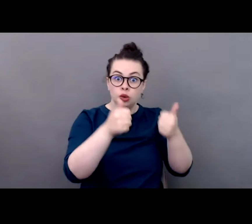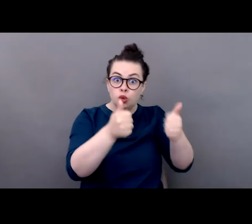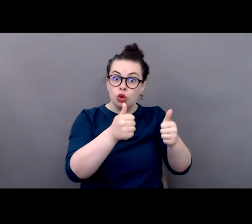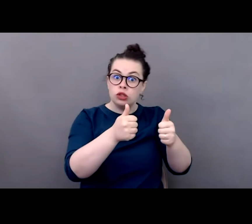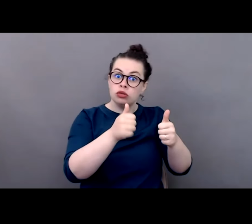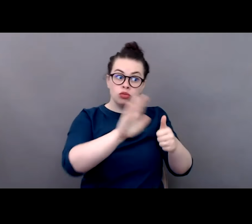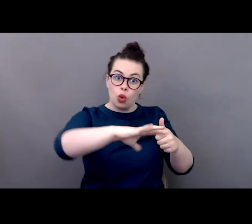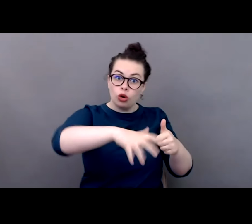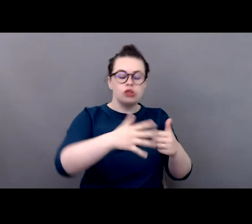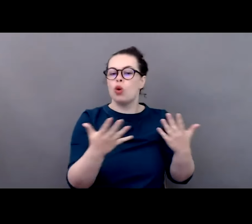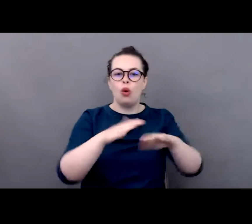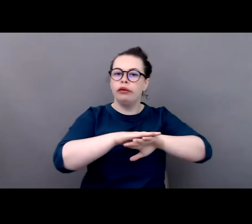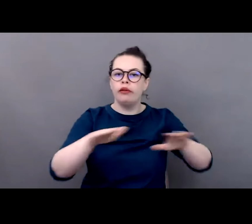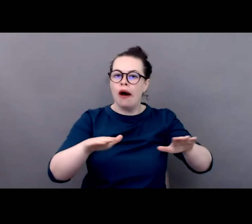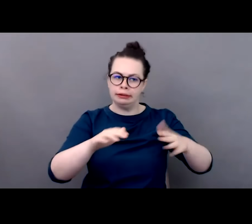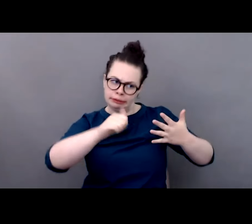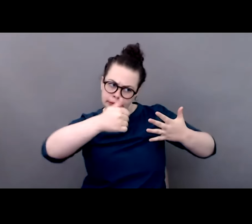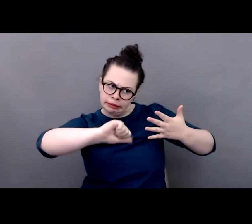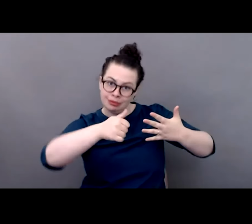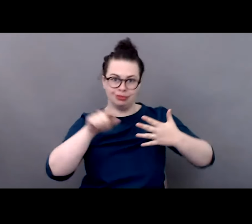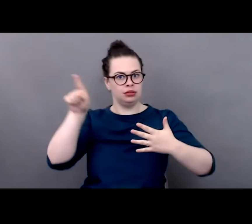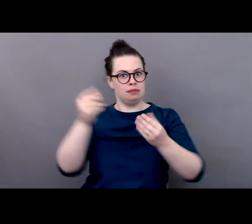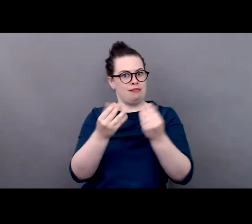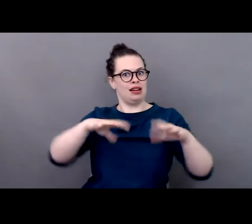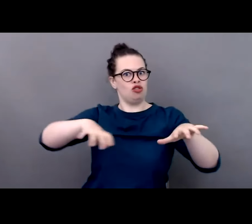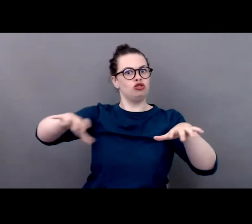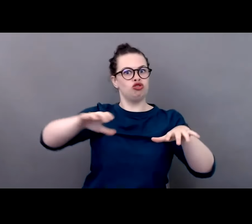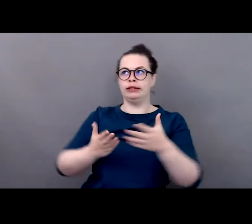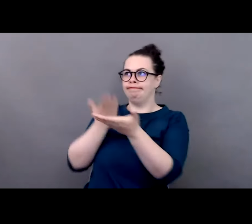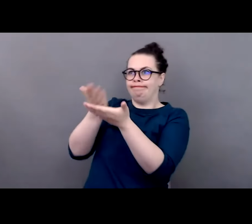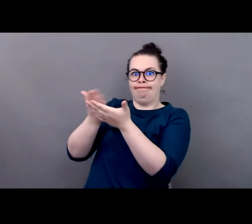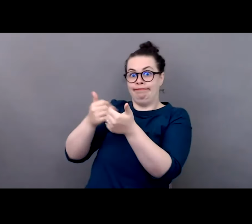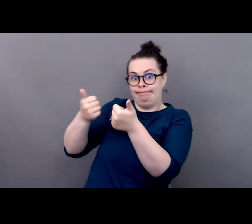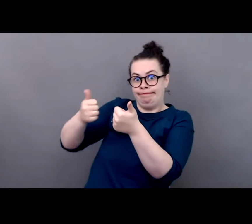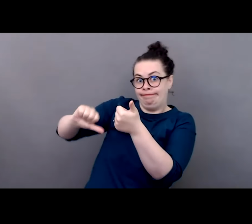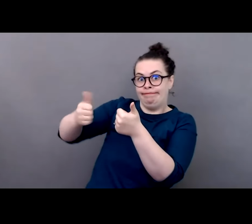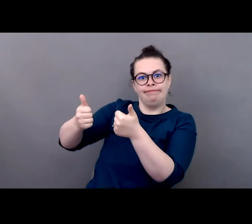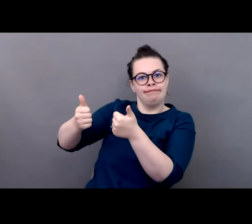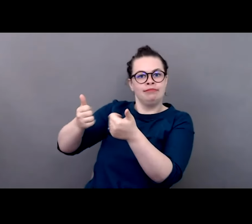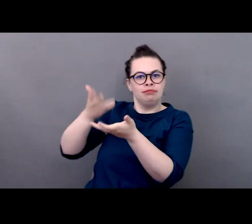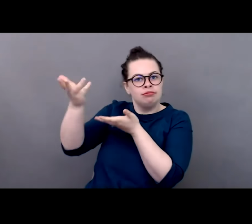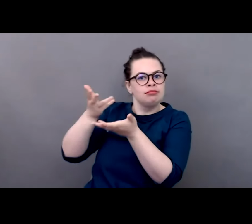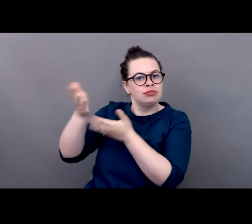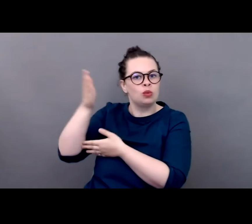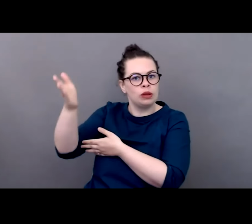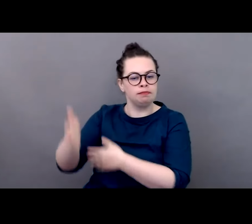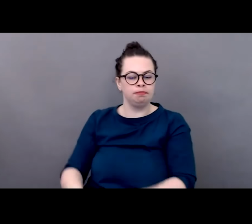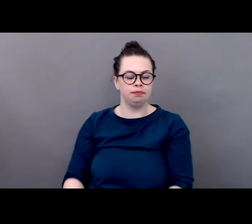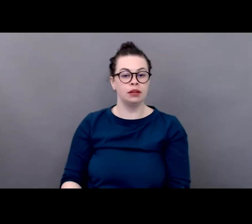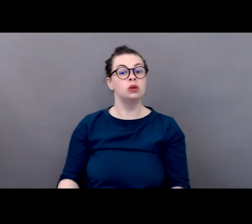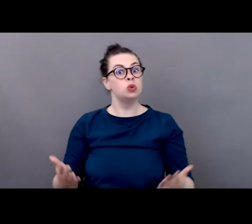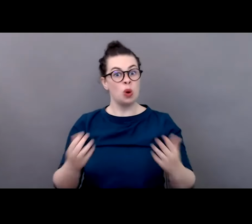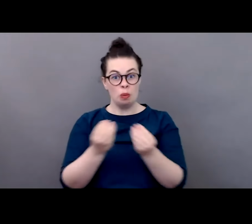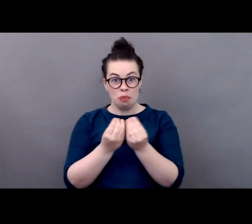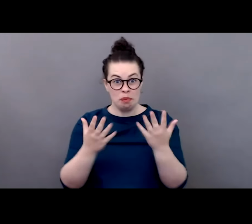in implementing disability rights around the world. So I'm sure we will learn a lot today from all of our speakers who have